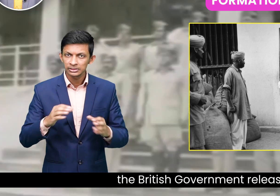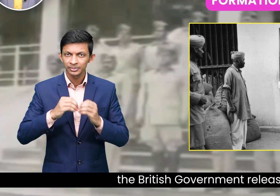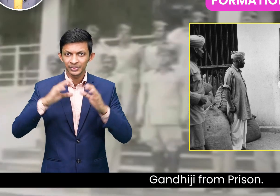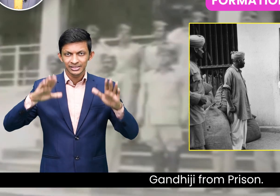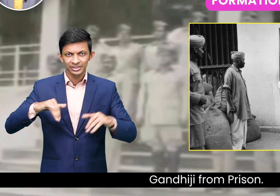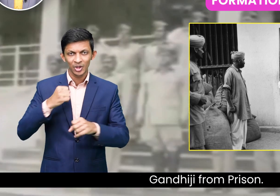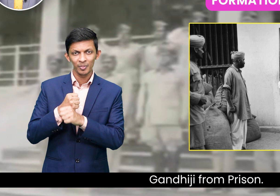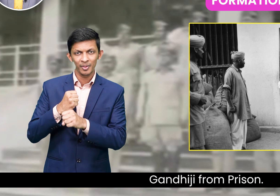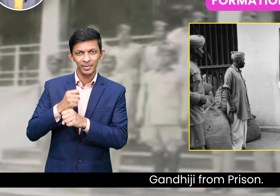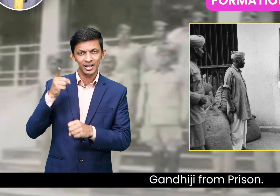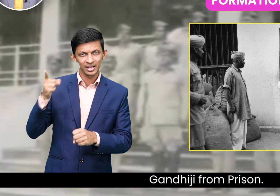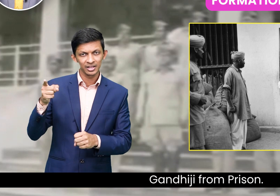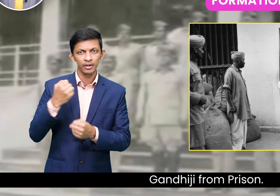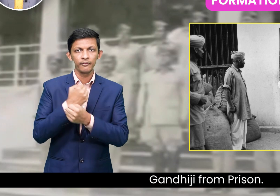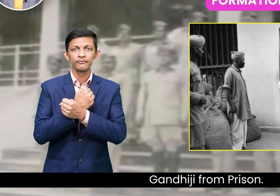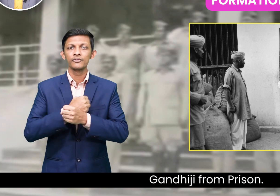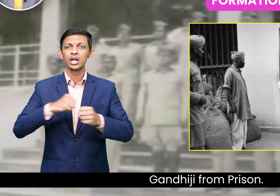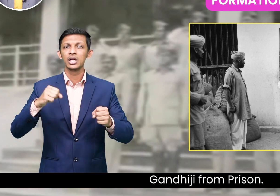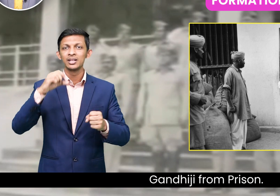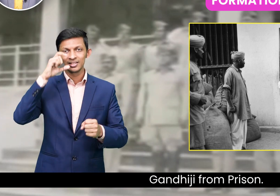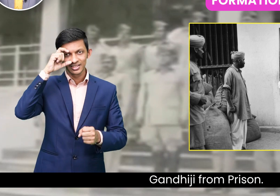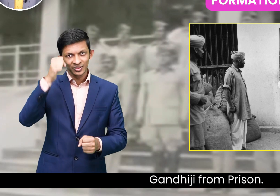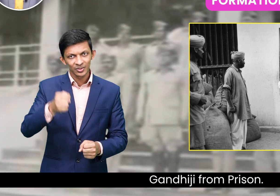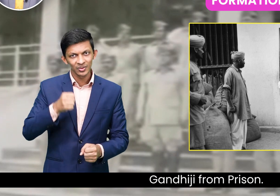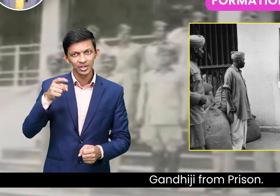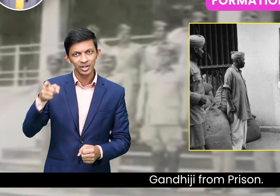released Gandhiji from prison.